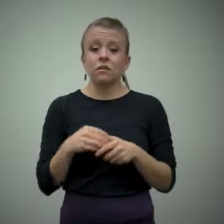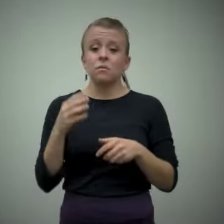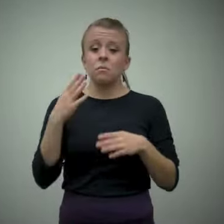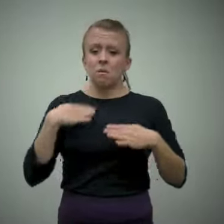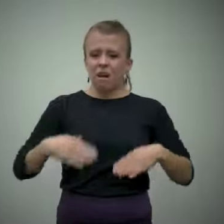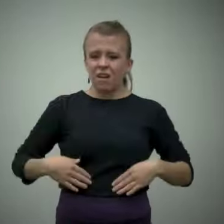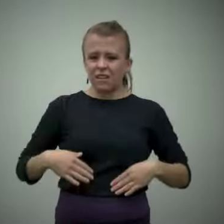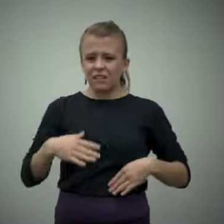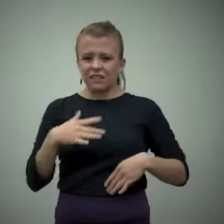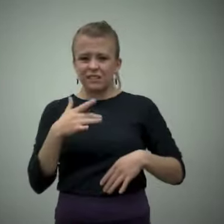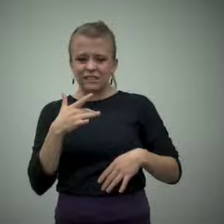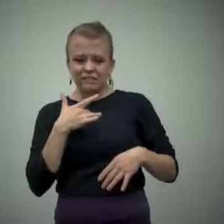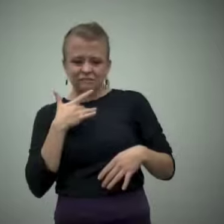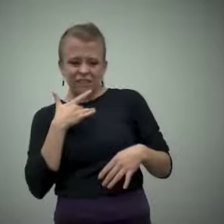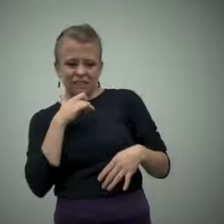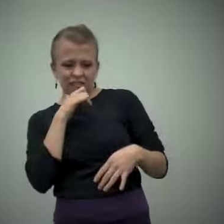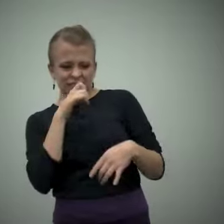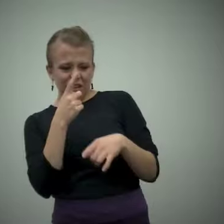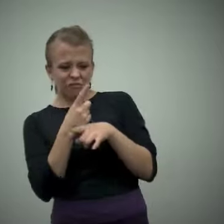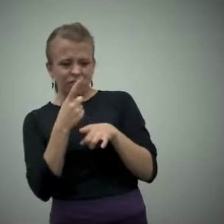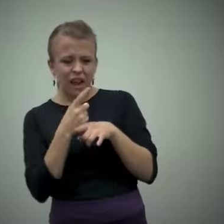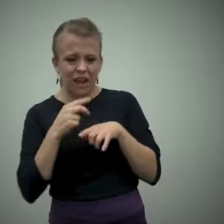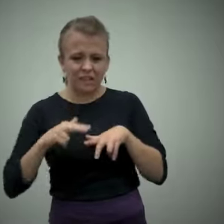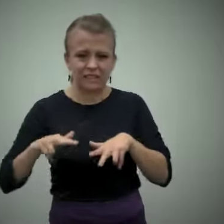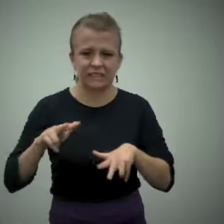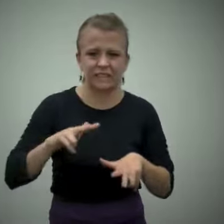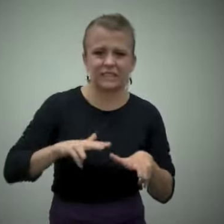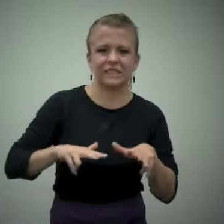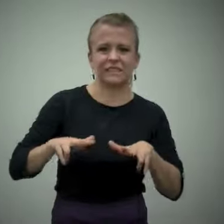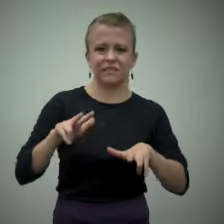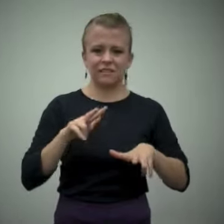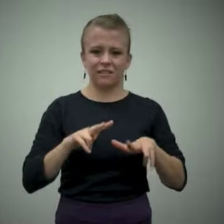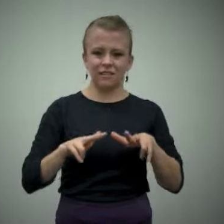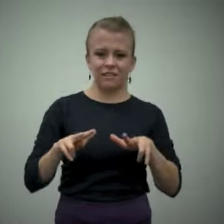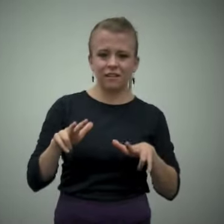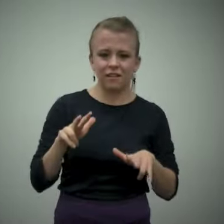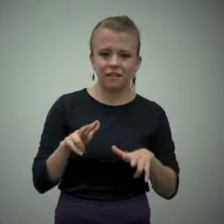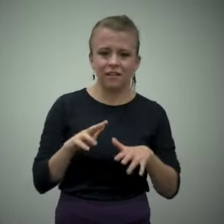Is it suddenly difficult to hold a pen or pencil and write?